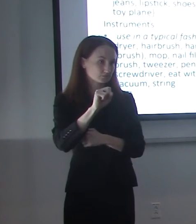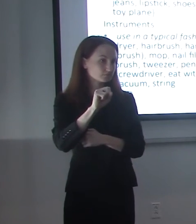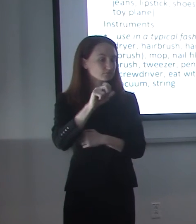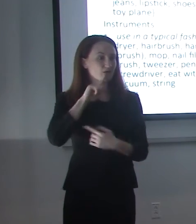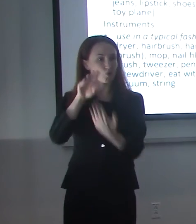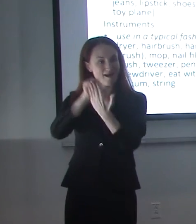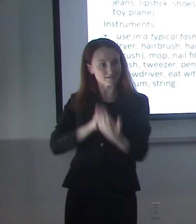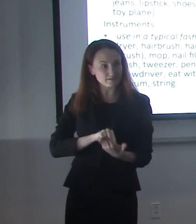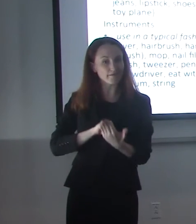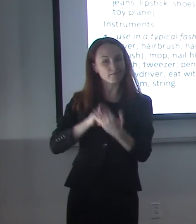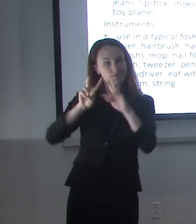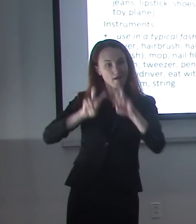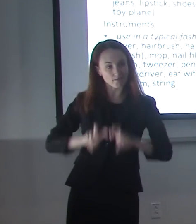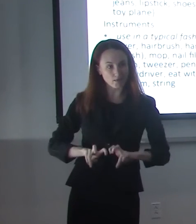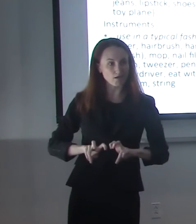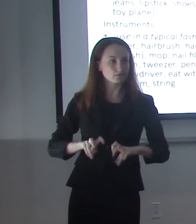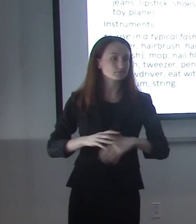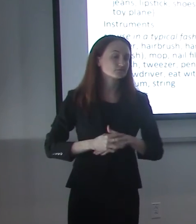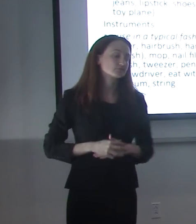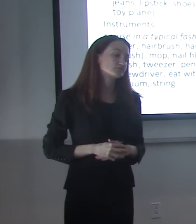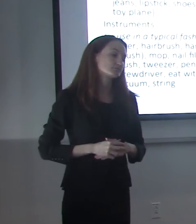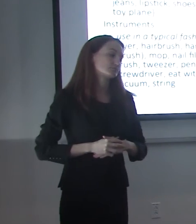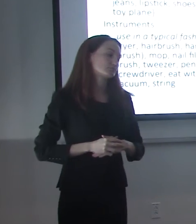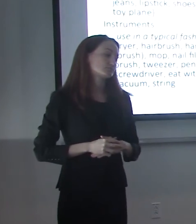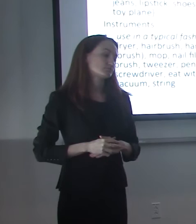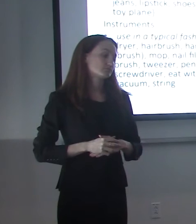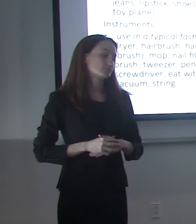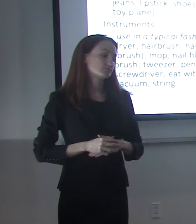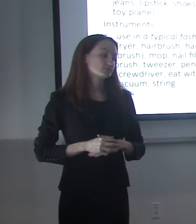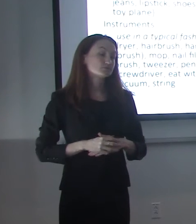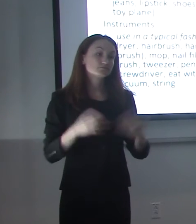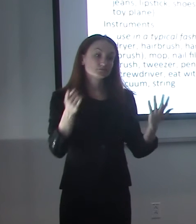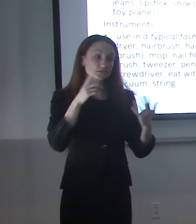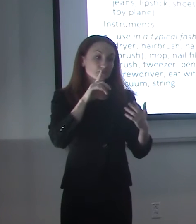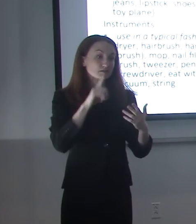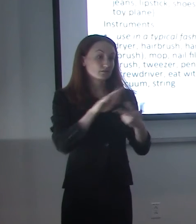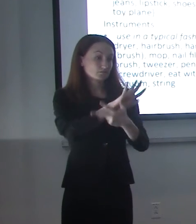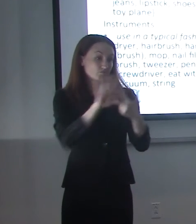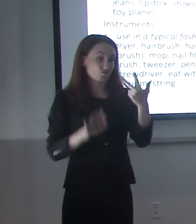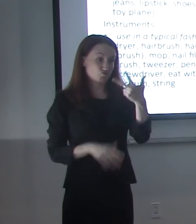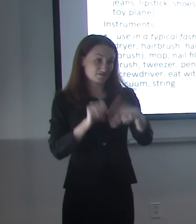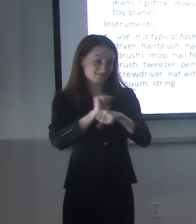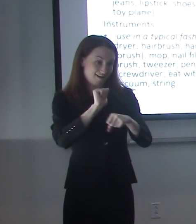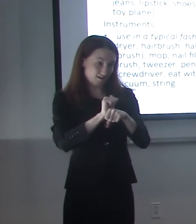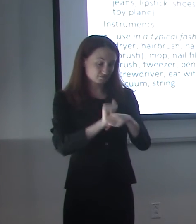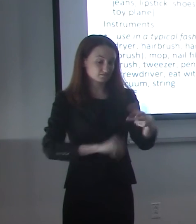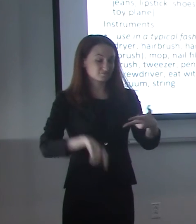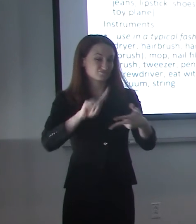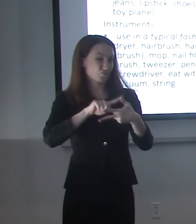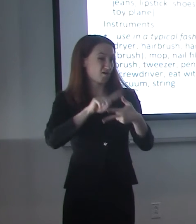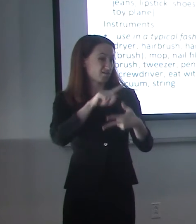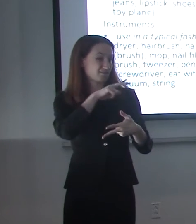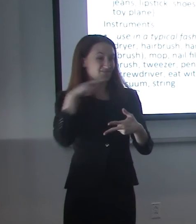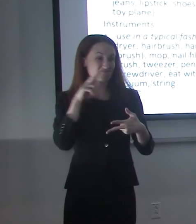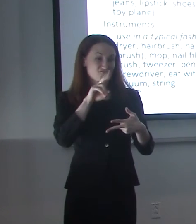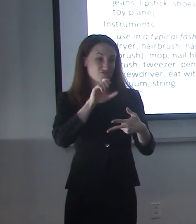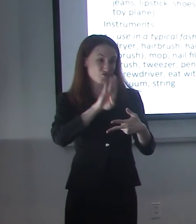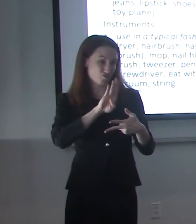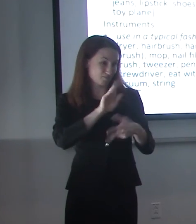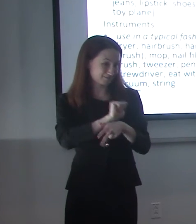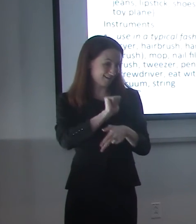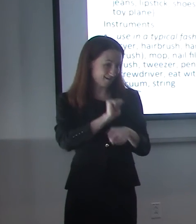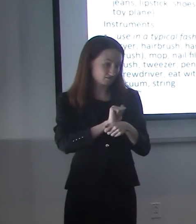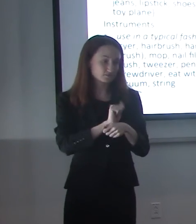annotated and analyzed for these results. And they came from 3 tasks. The one was just a verb task, and this is a